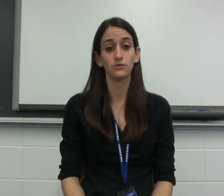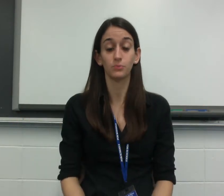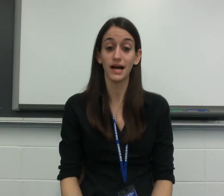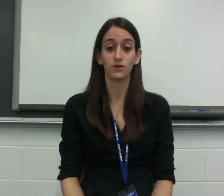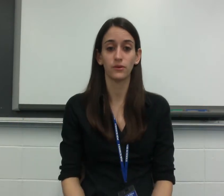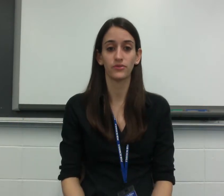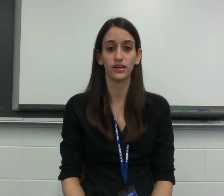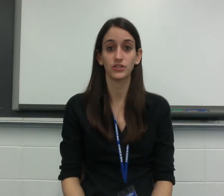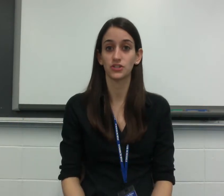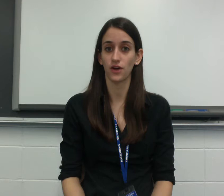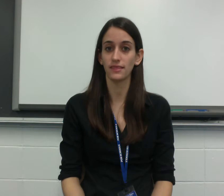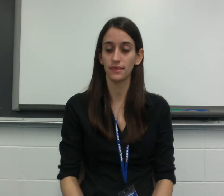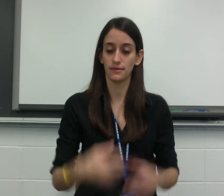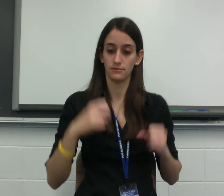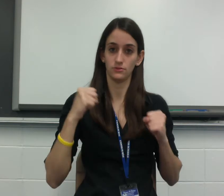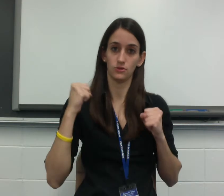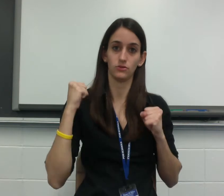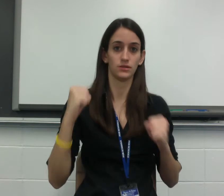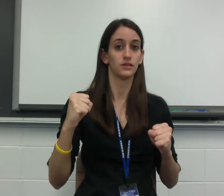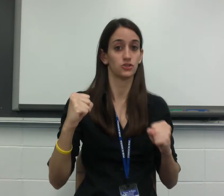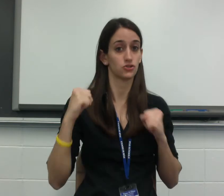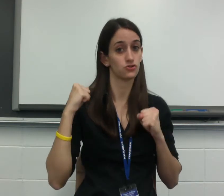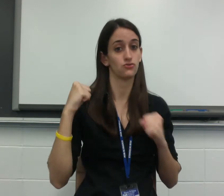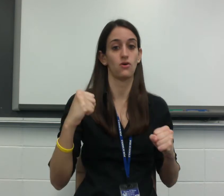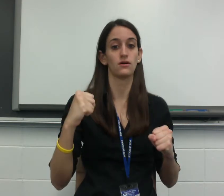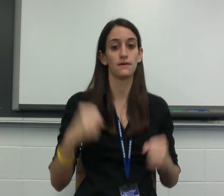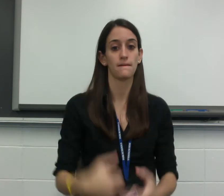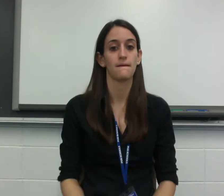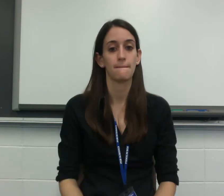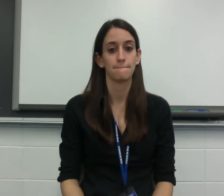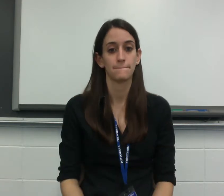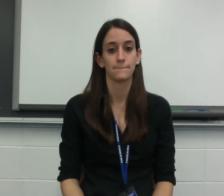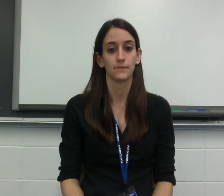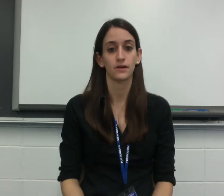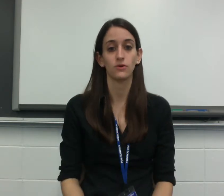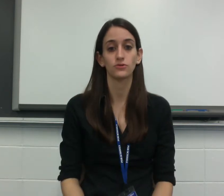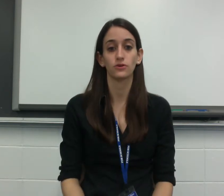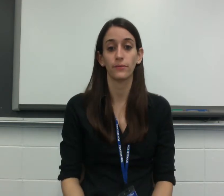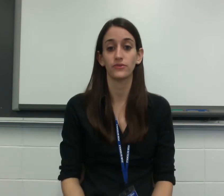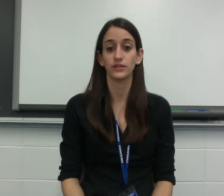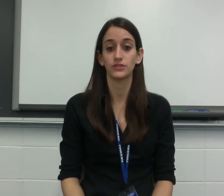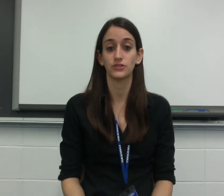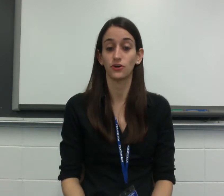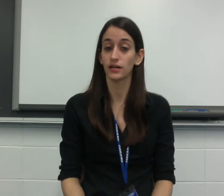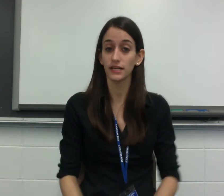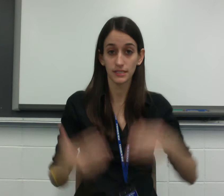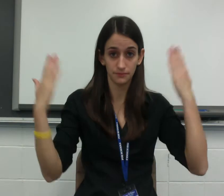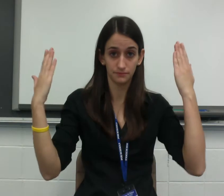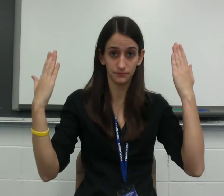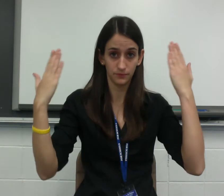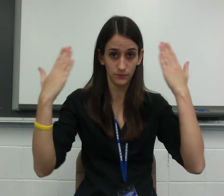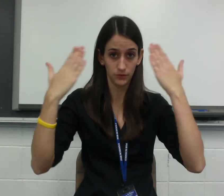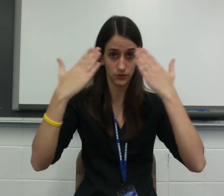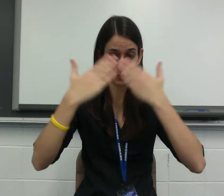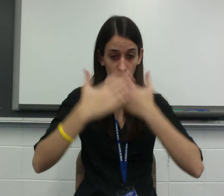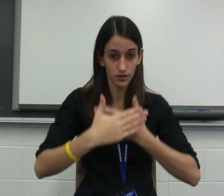Black could represent strength. So something is strong. It also could represent darkness, dark.